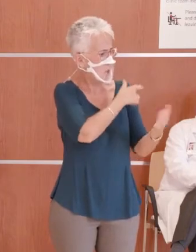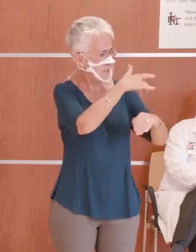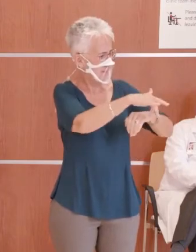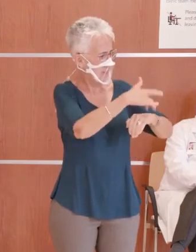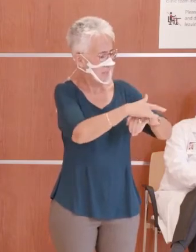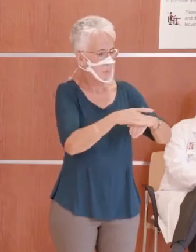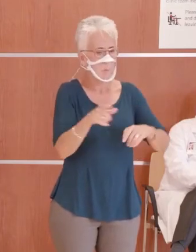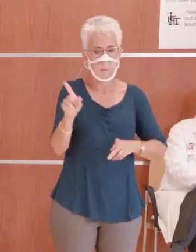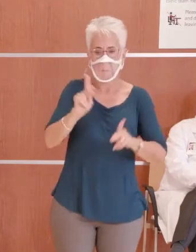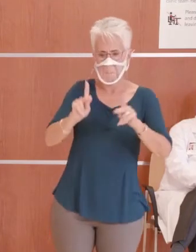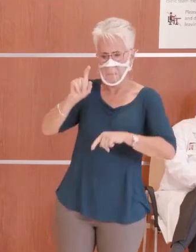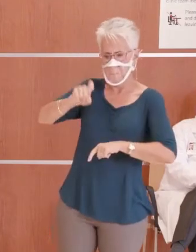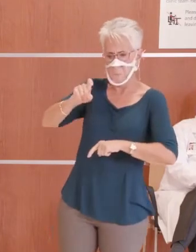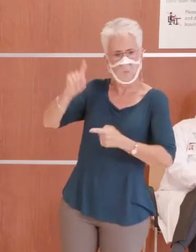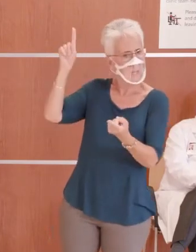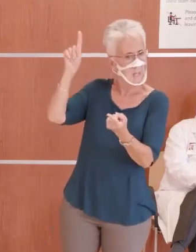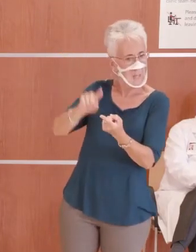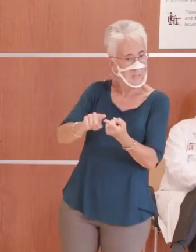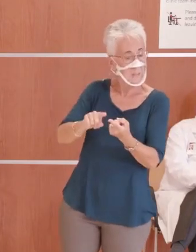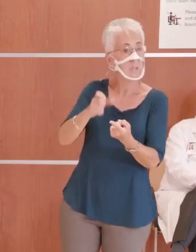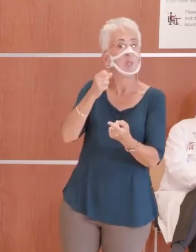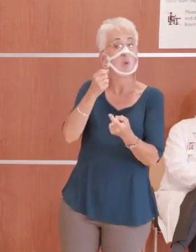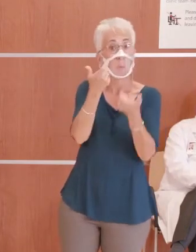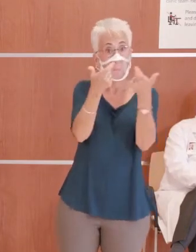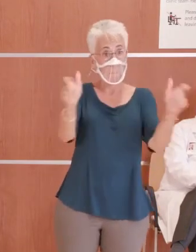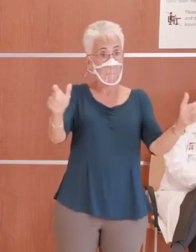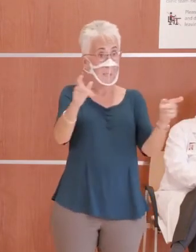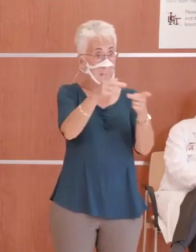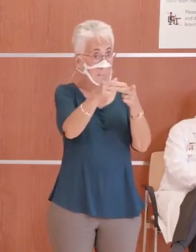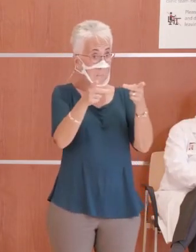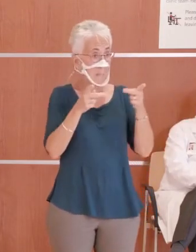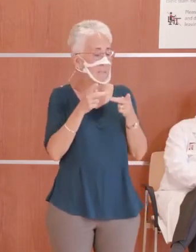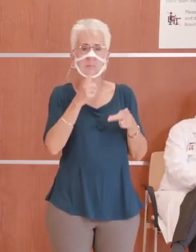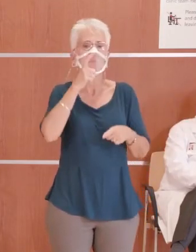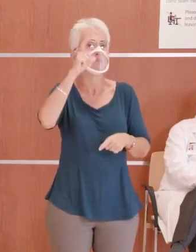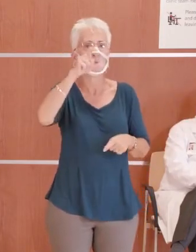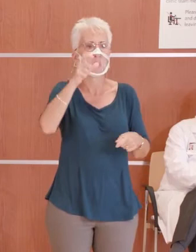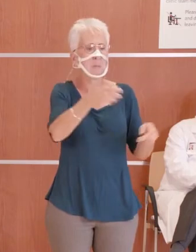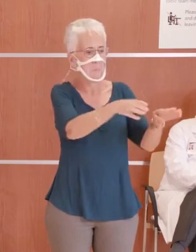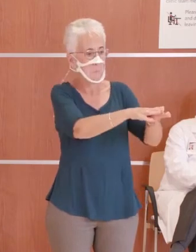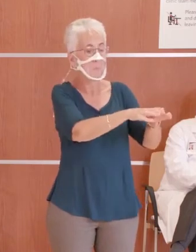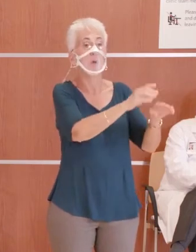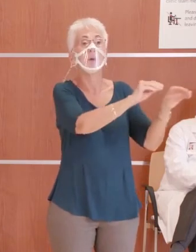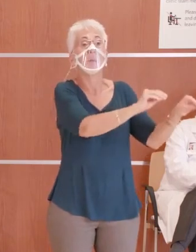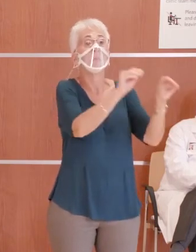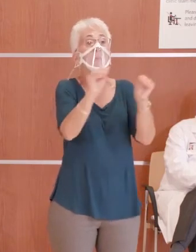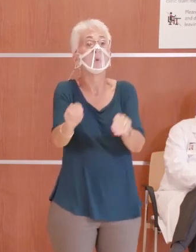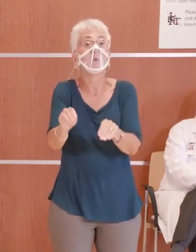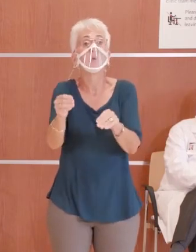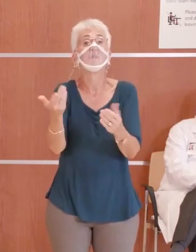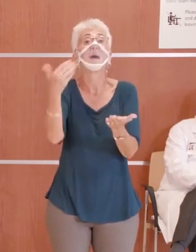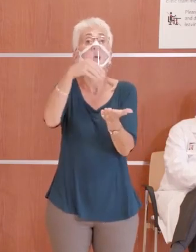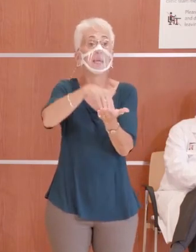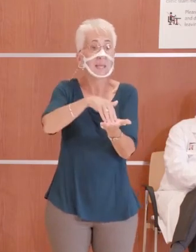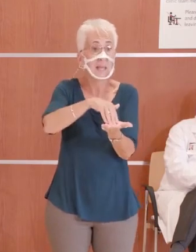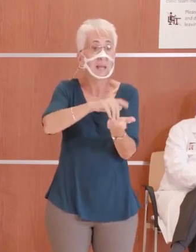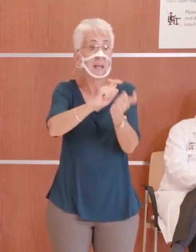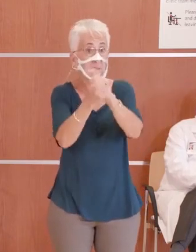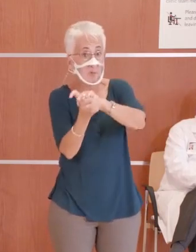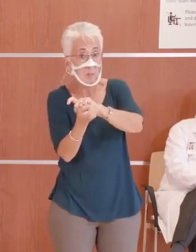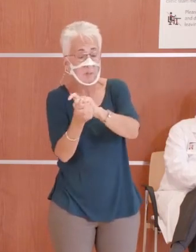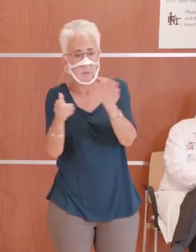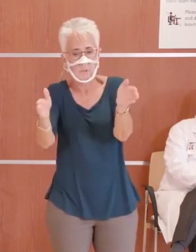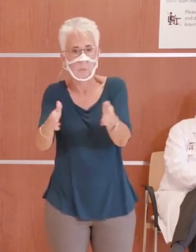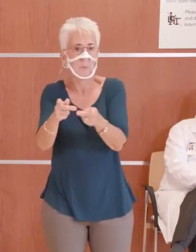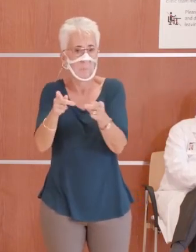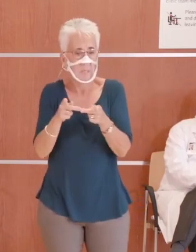no longer made sense. So we adjusted again. We moved resources to smaller settings and events and increased our